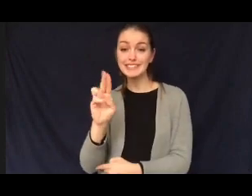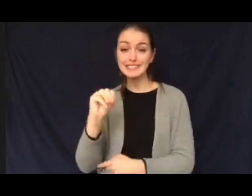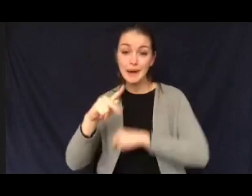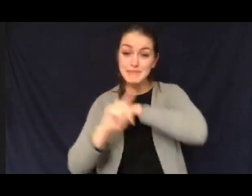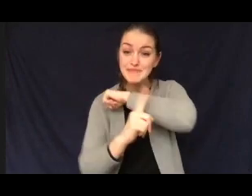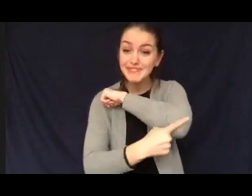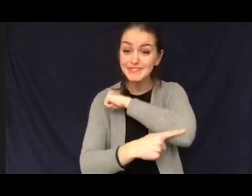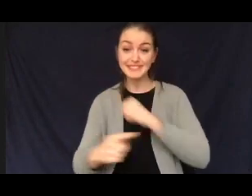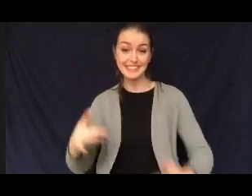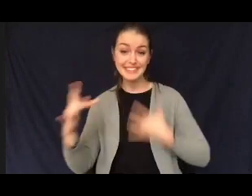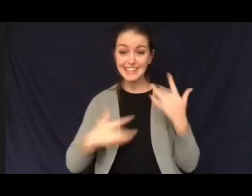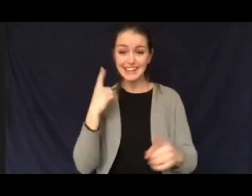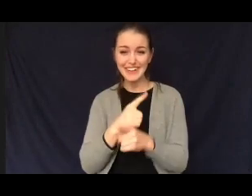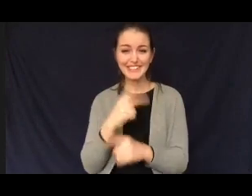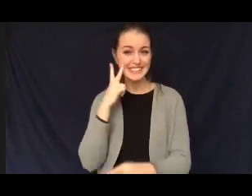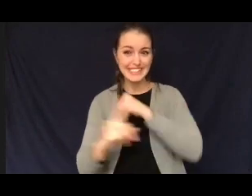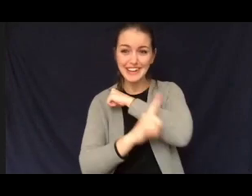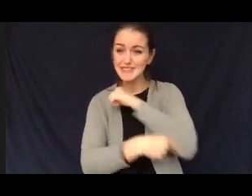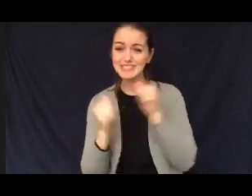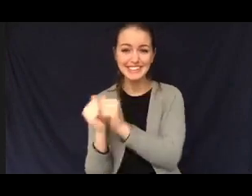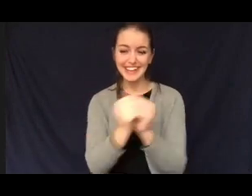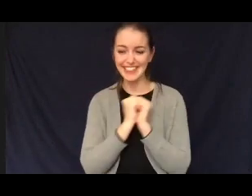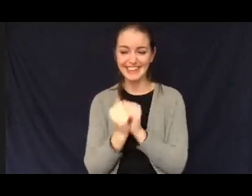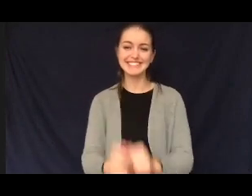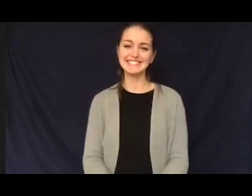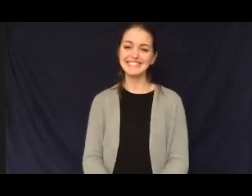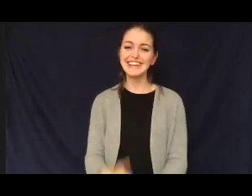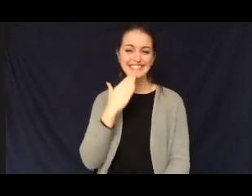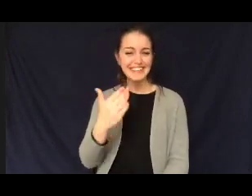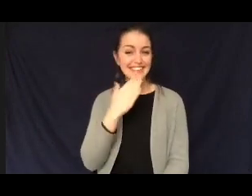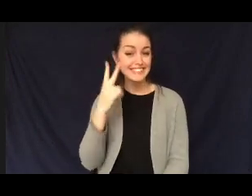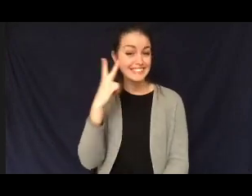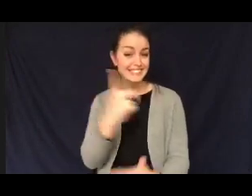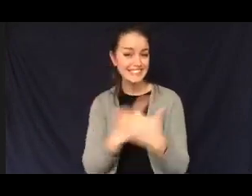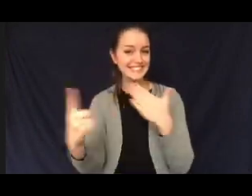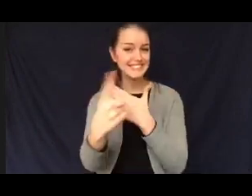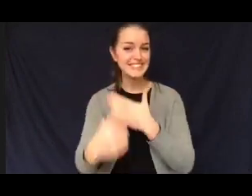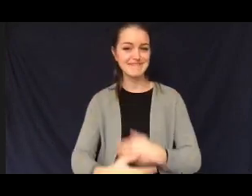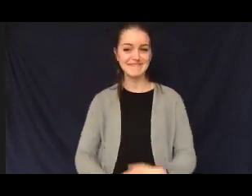that? Let's go see some garbage together. Thank you so much. And I will see you next week.